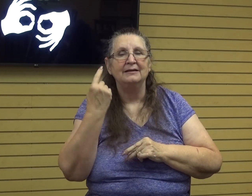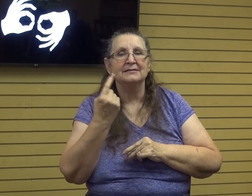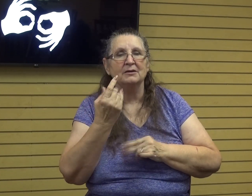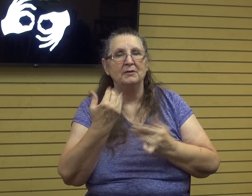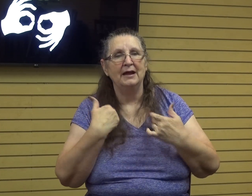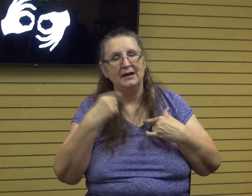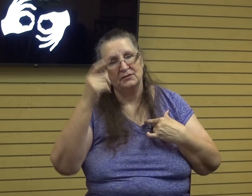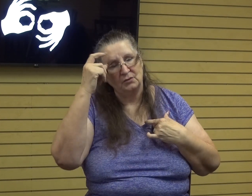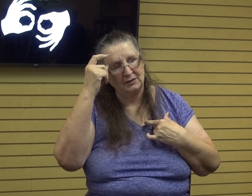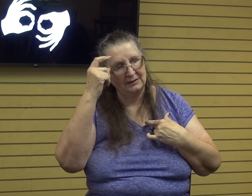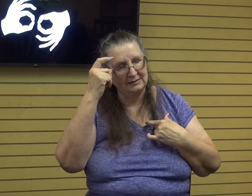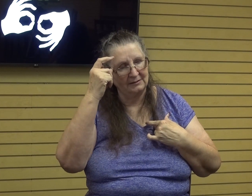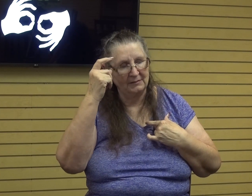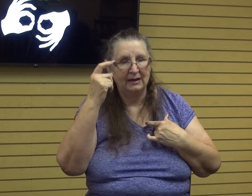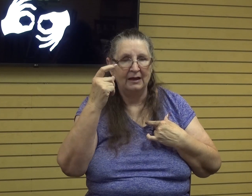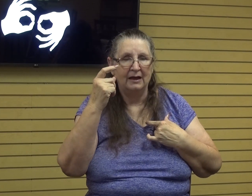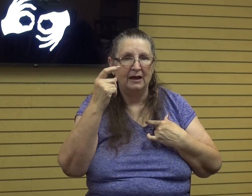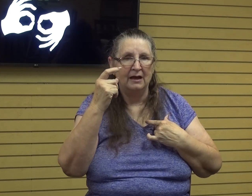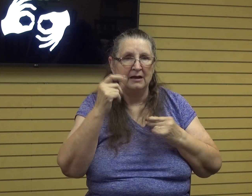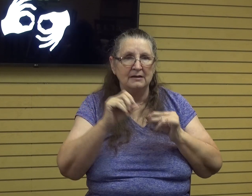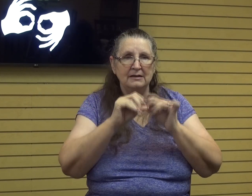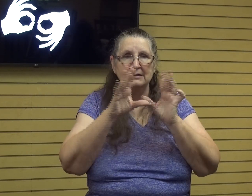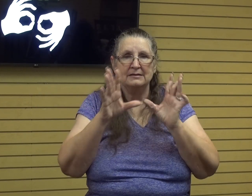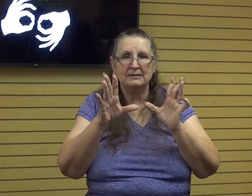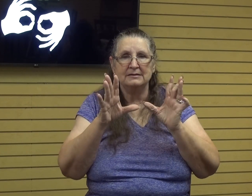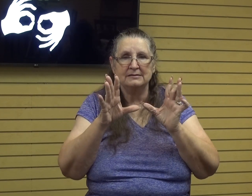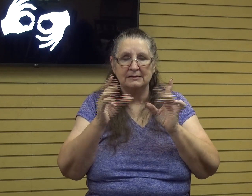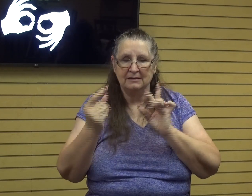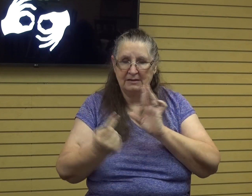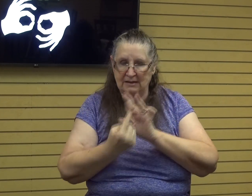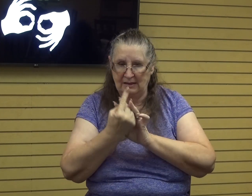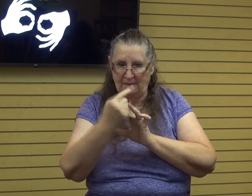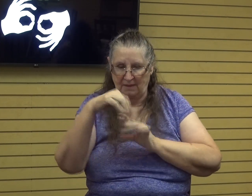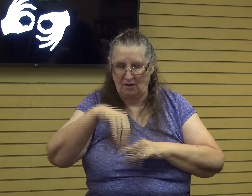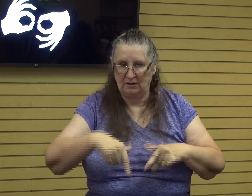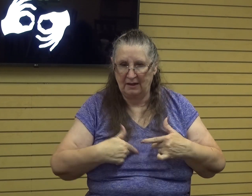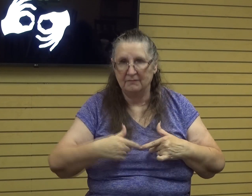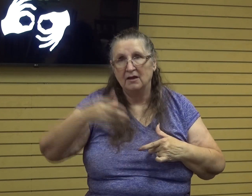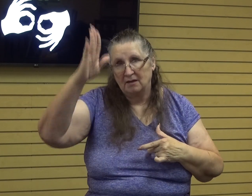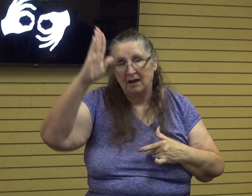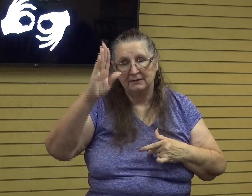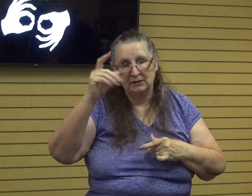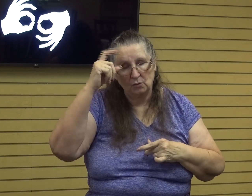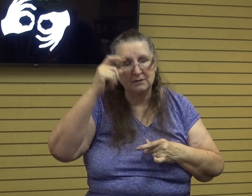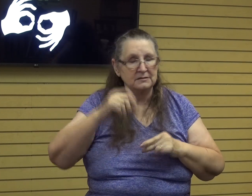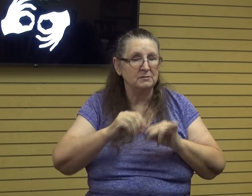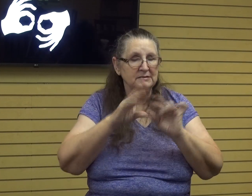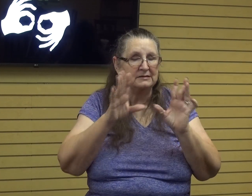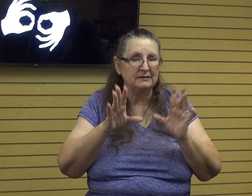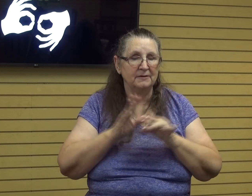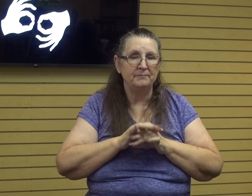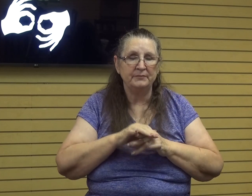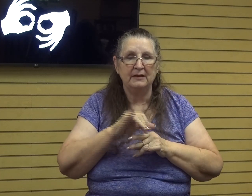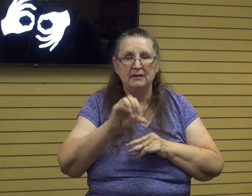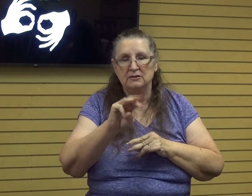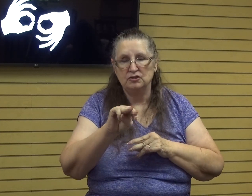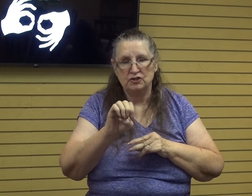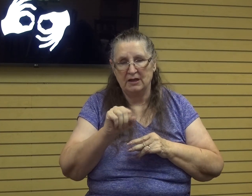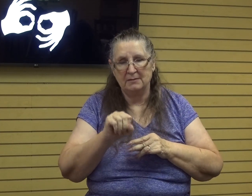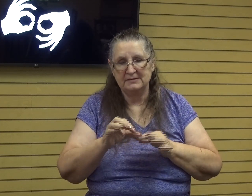wisdom, it's clearly present in their life, that godly wisdom. And James kind of explains what that should look like. He